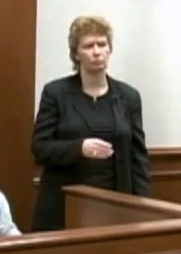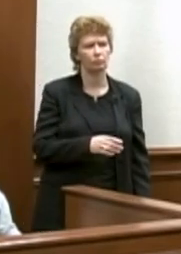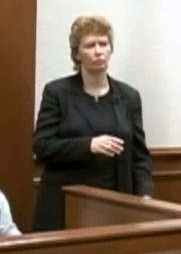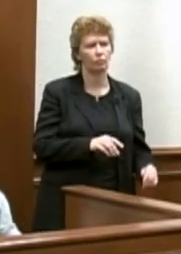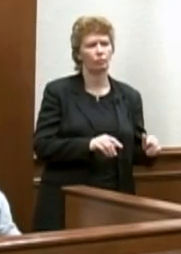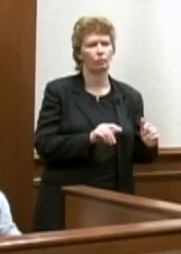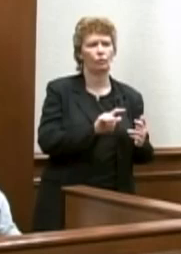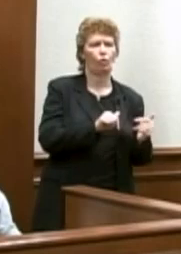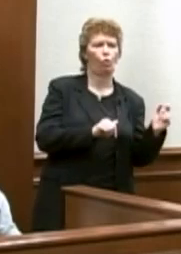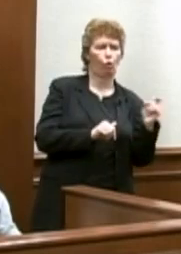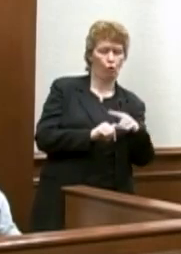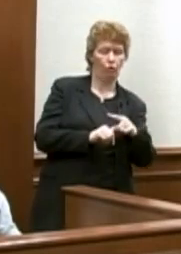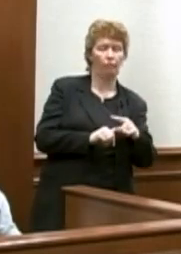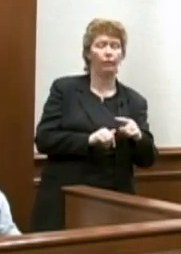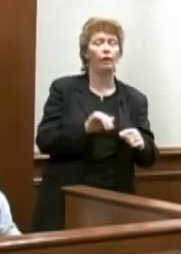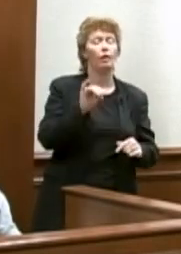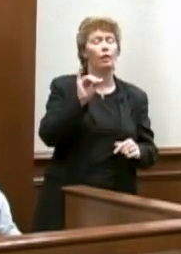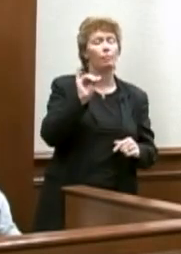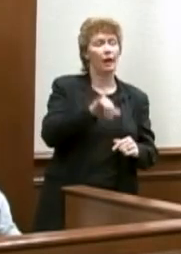When you told him, was he drinking?